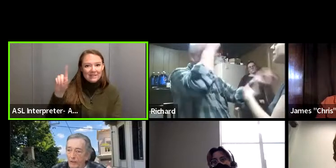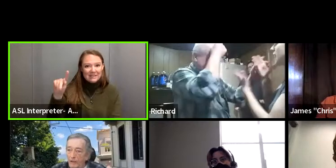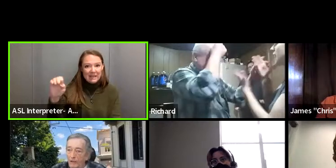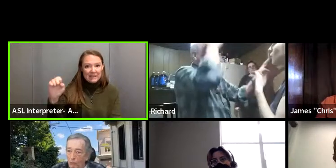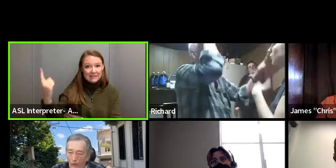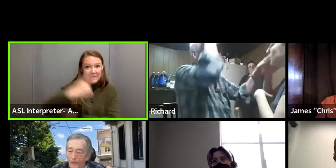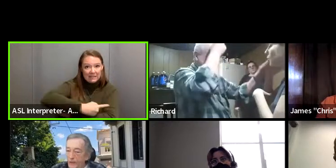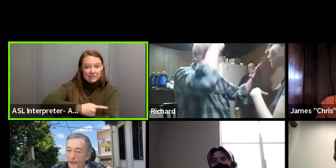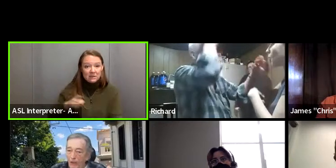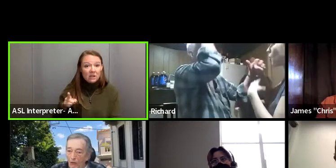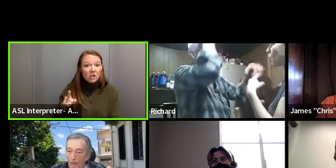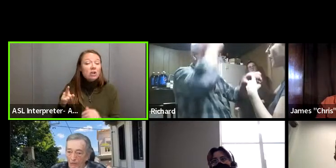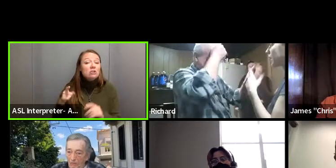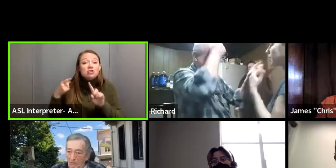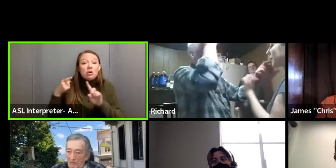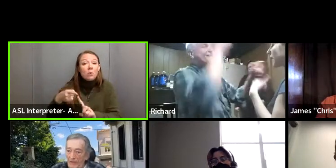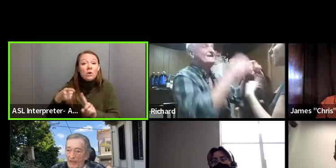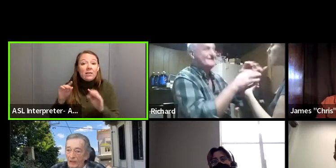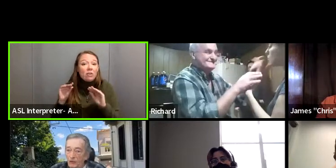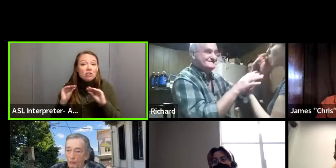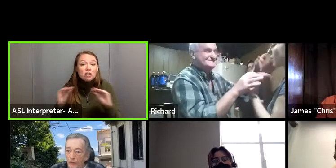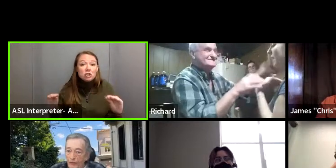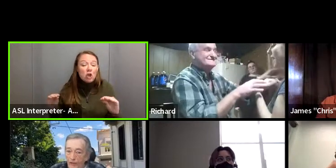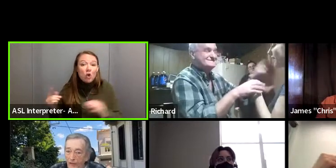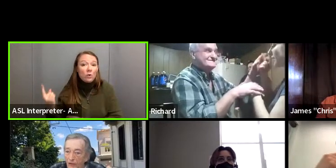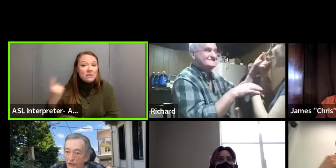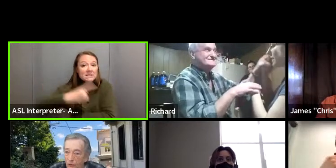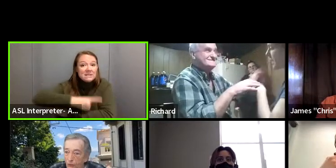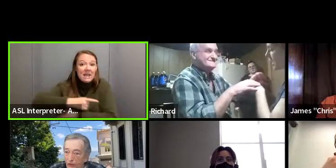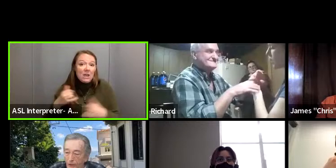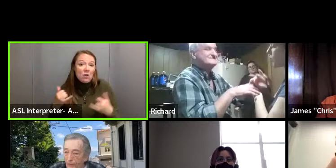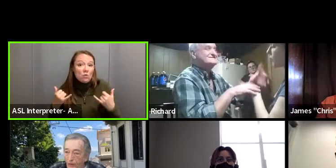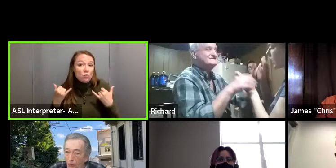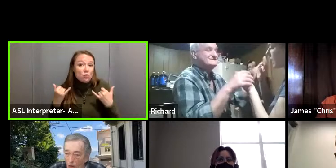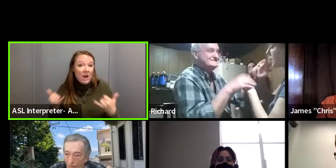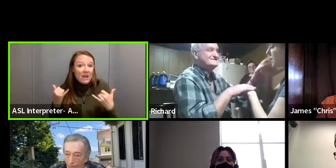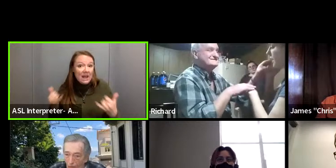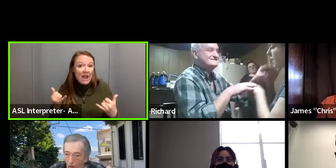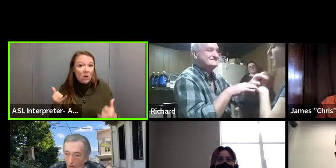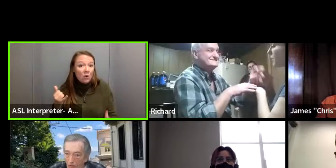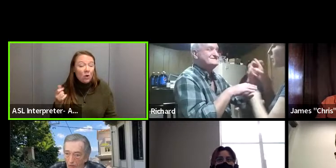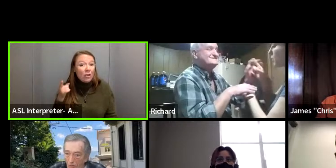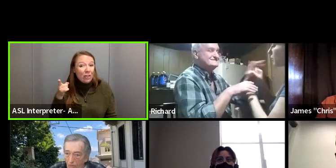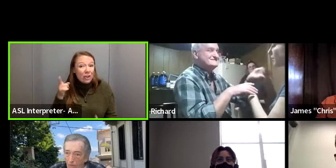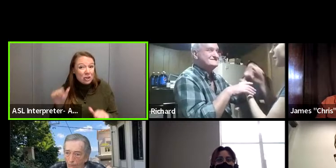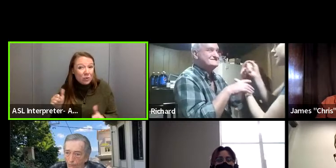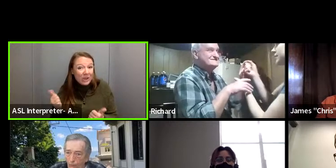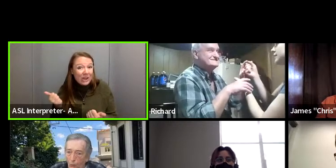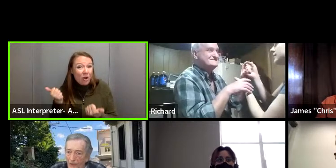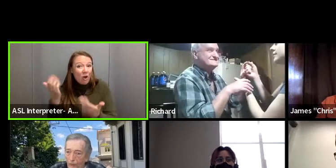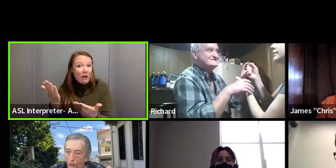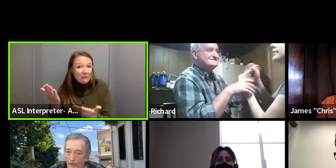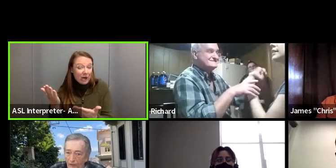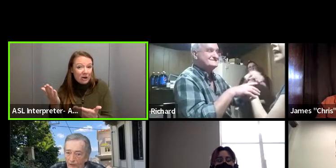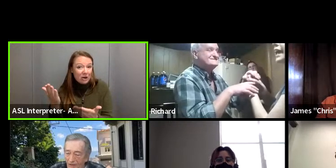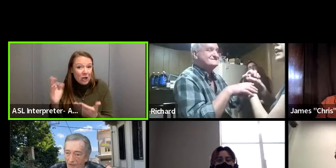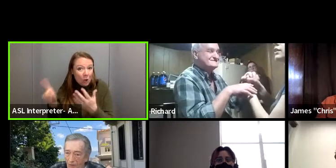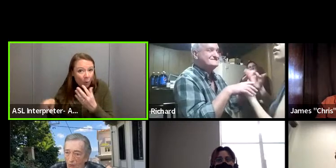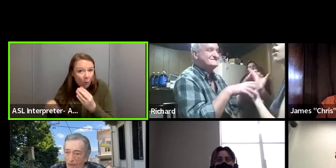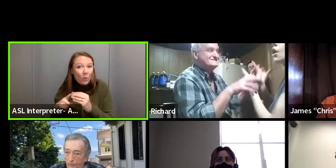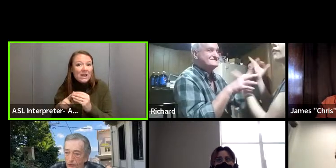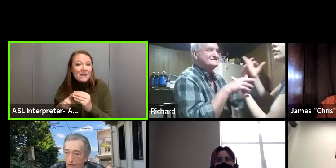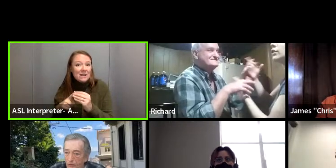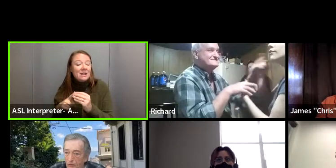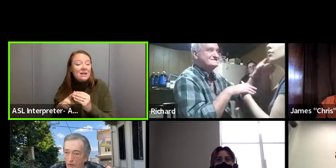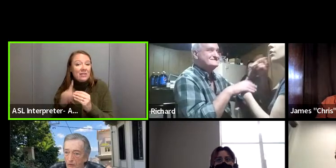date right now, actually, that you can even offer for when there will be an